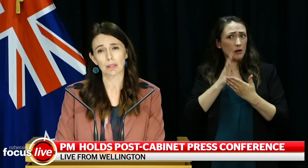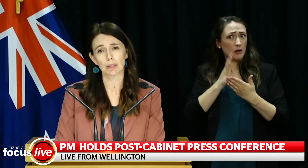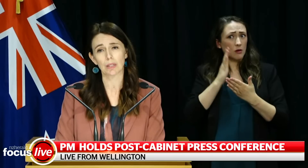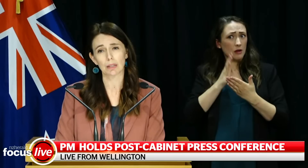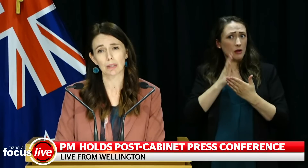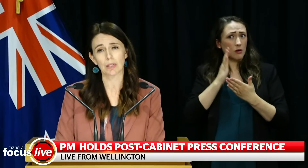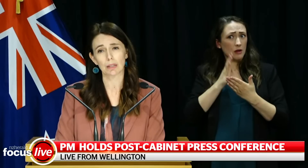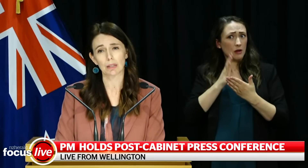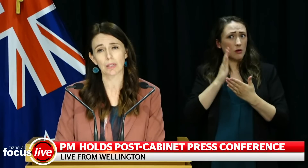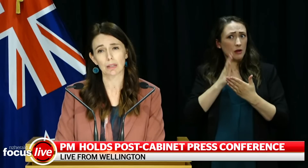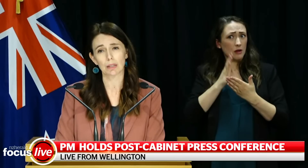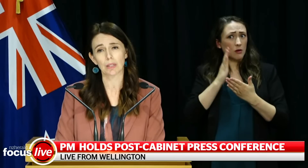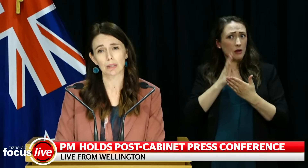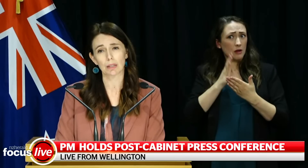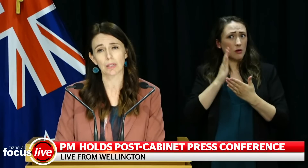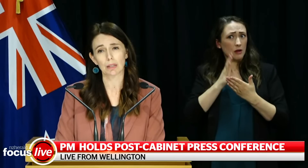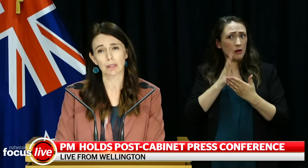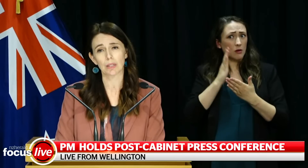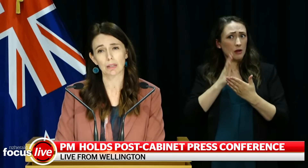I'm not. No. Can I